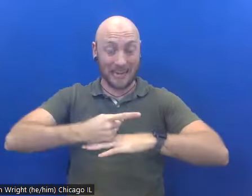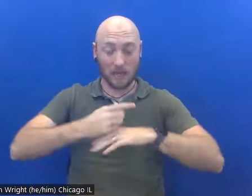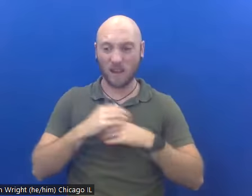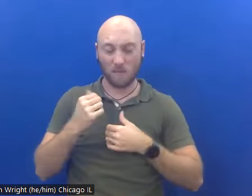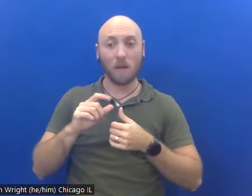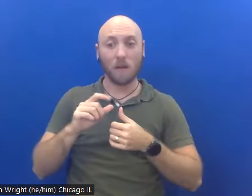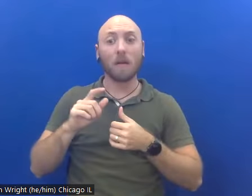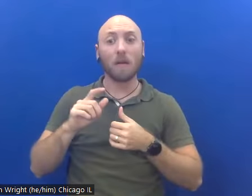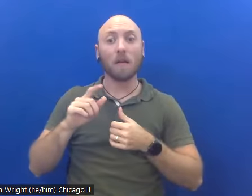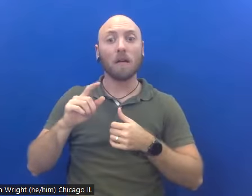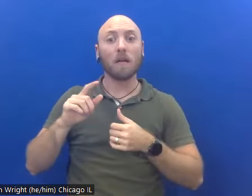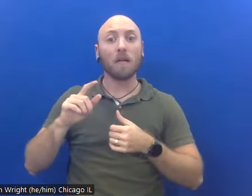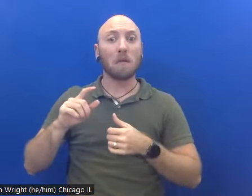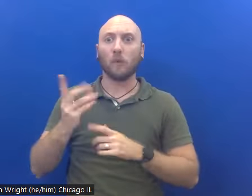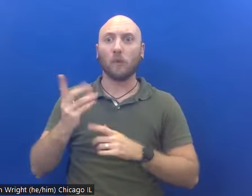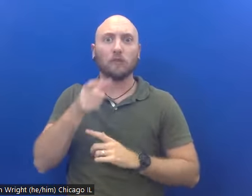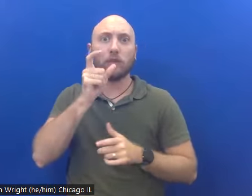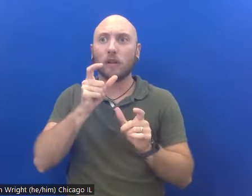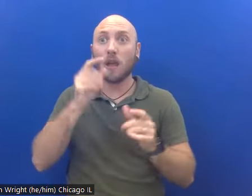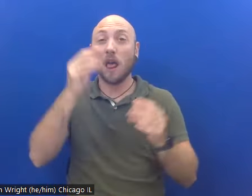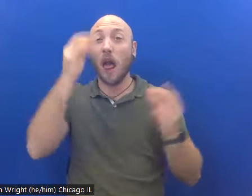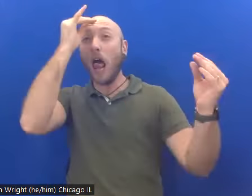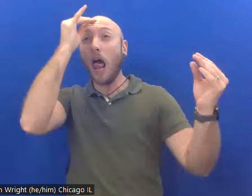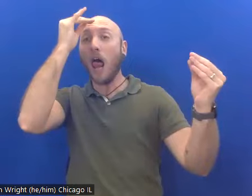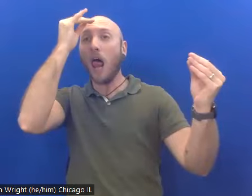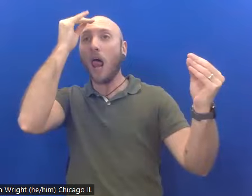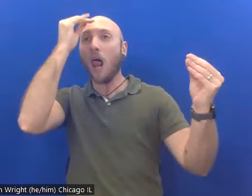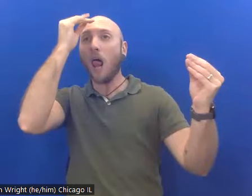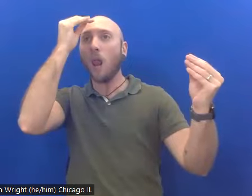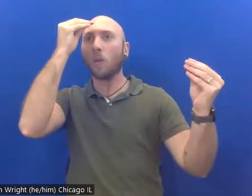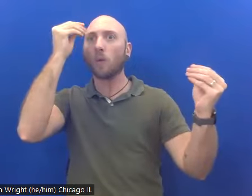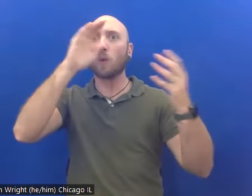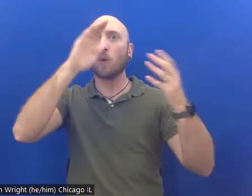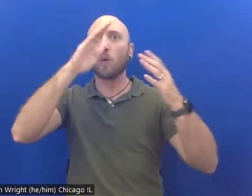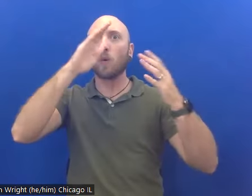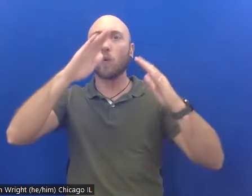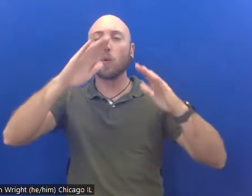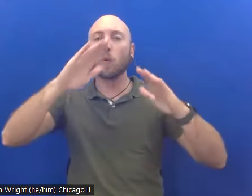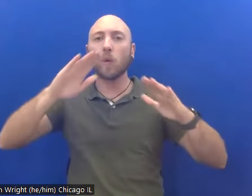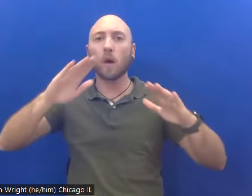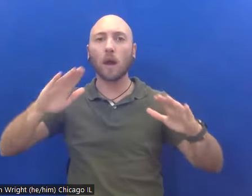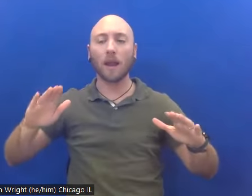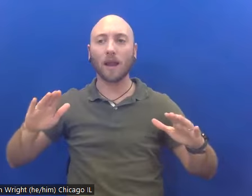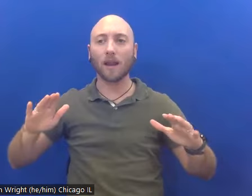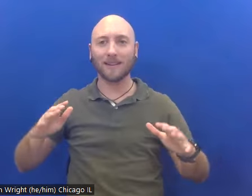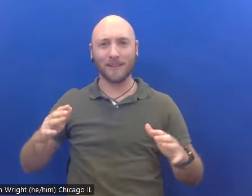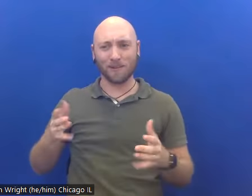away. And I was able to just sit there with my friends in my parents' basement and laugh and be stupid and have